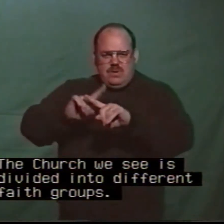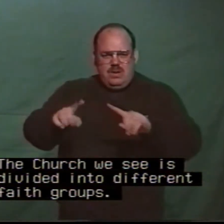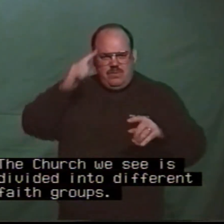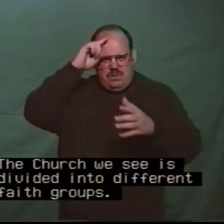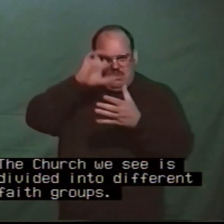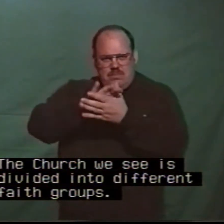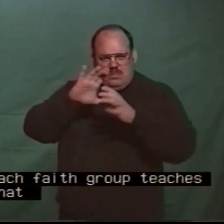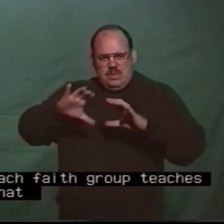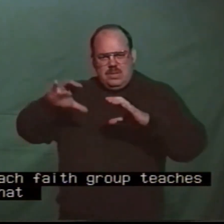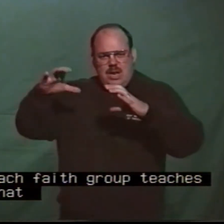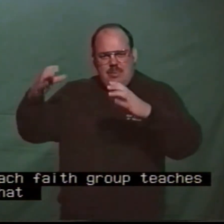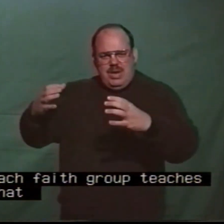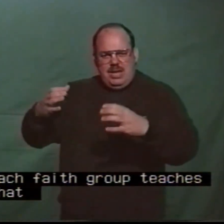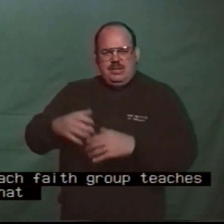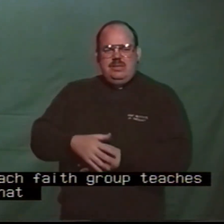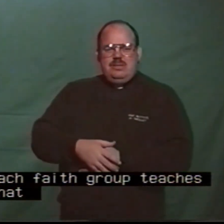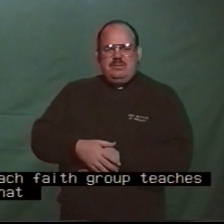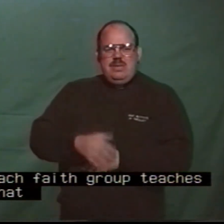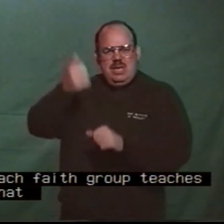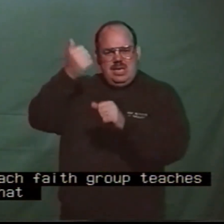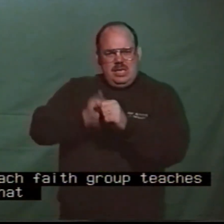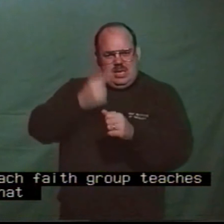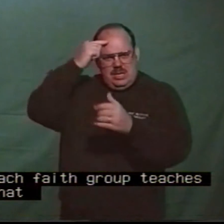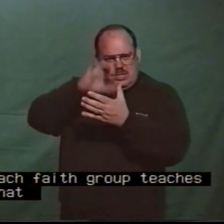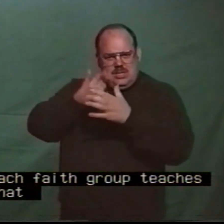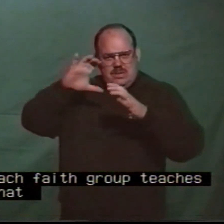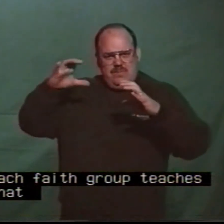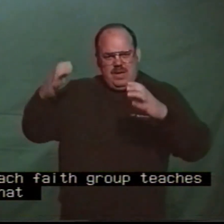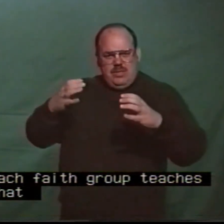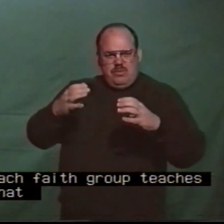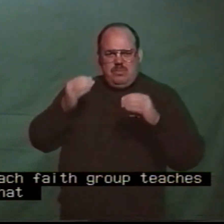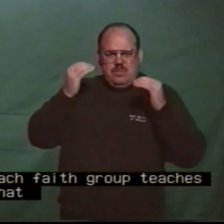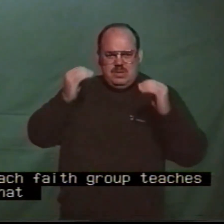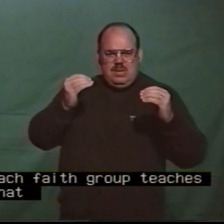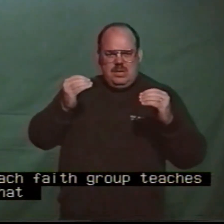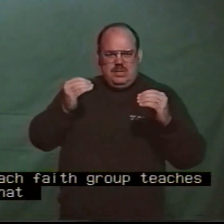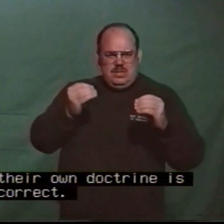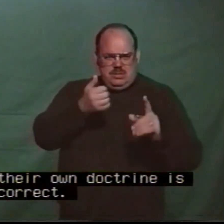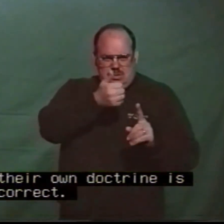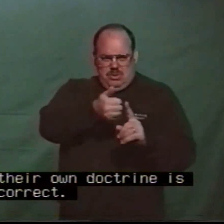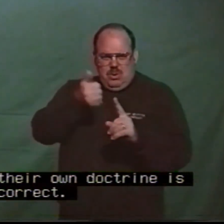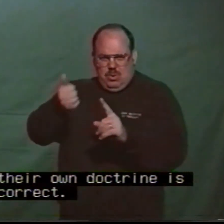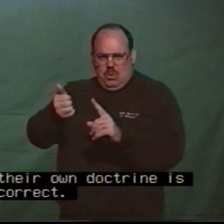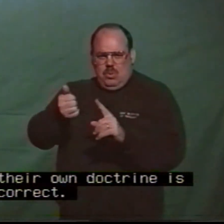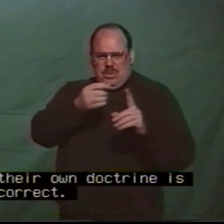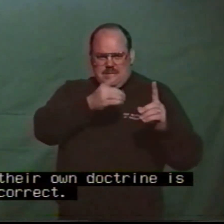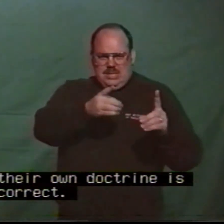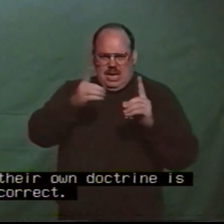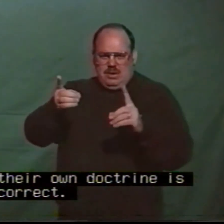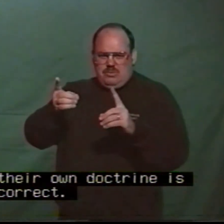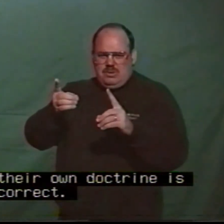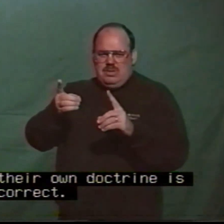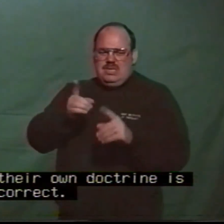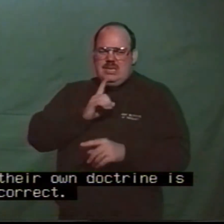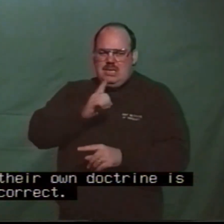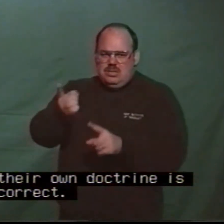each faith group teaches that their own doctrine is correct